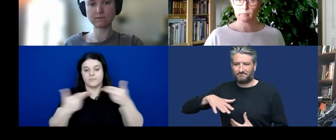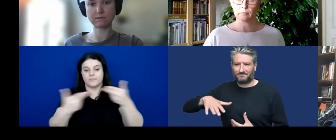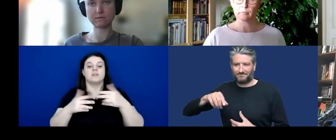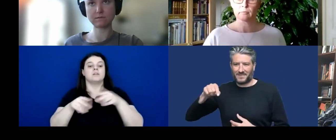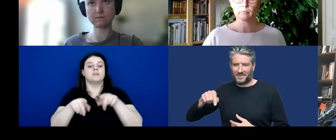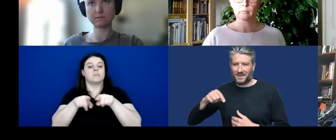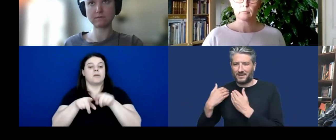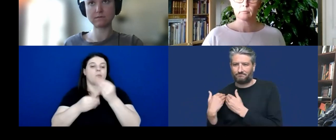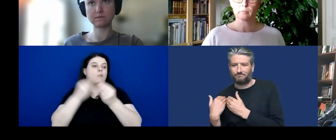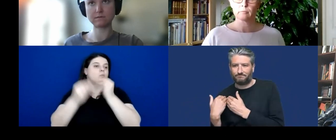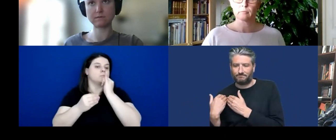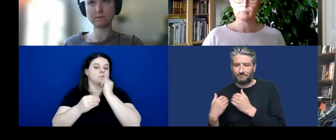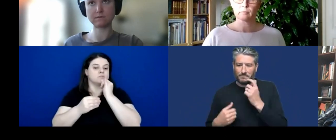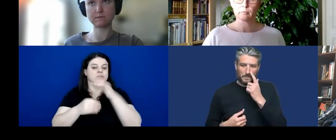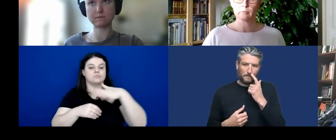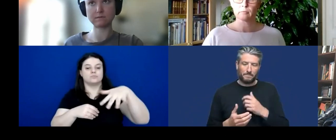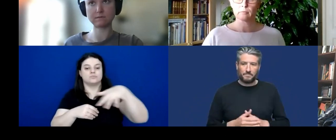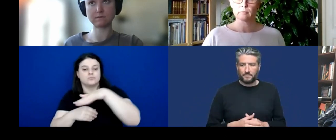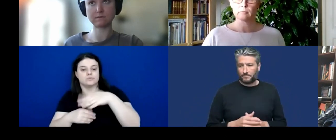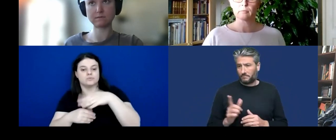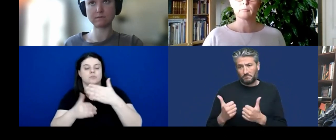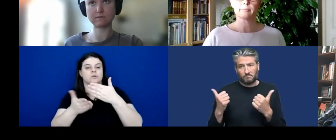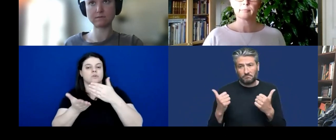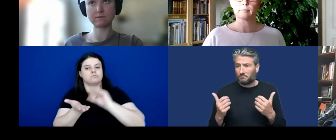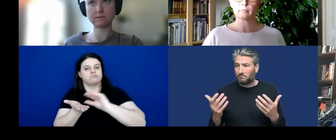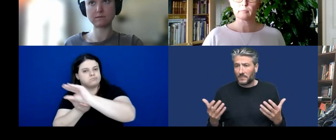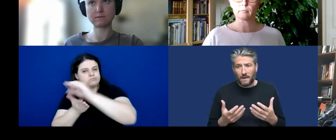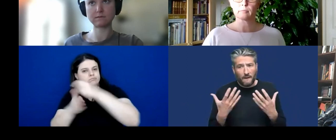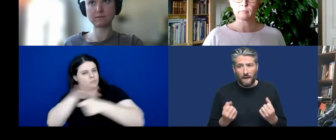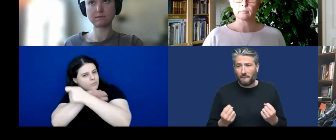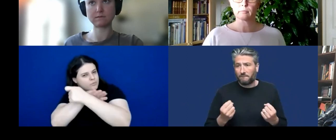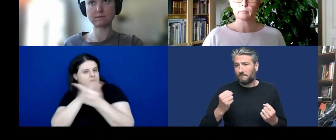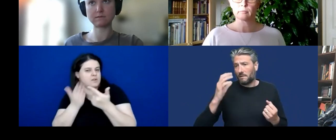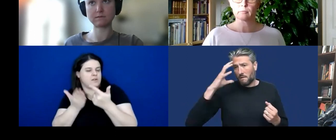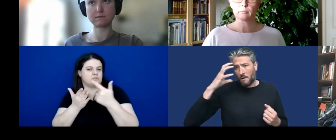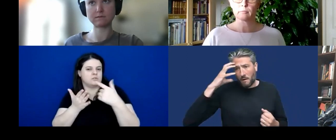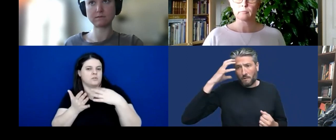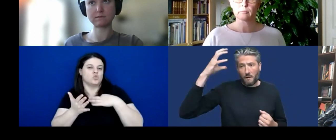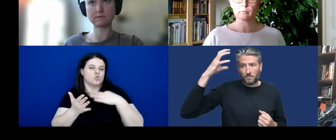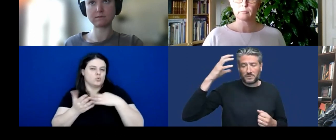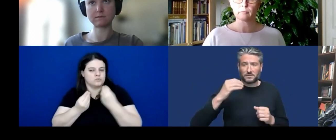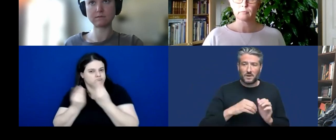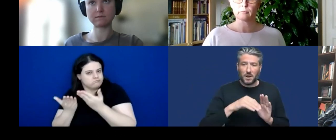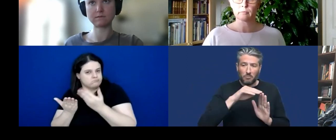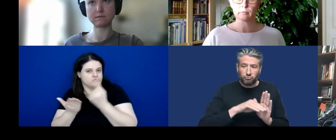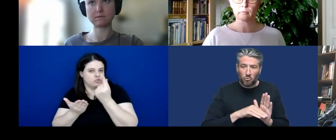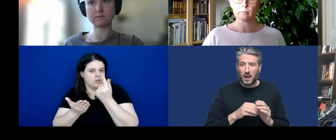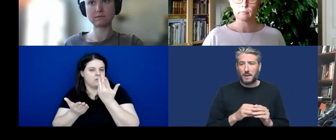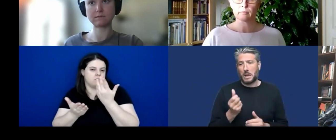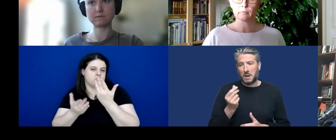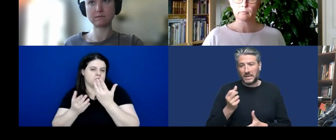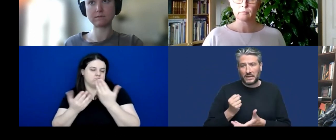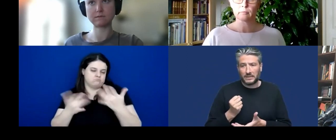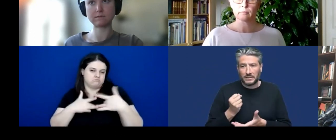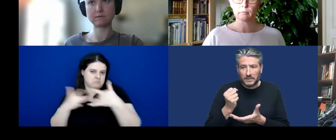donations, through I mean, funding programs, the government funding programs, that other ideas are created.